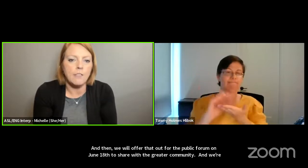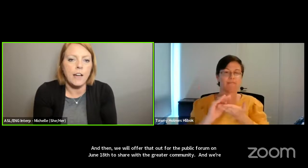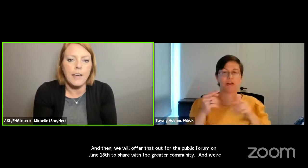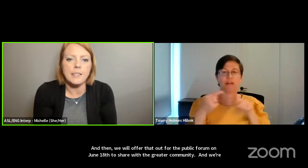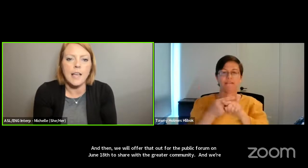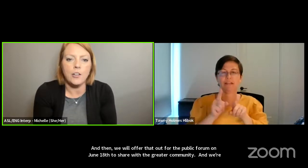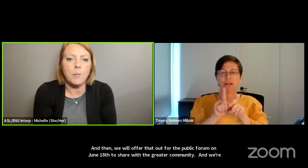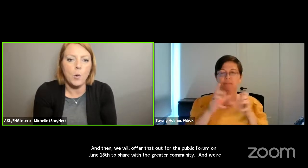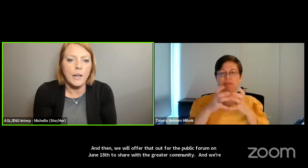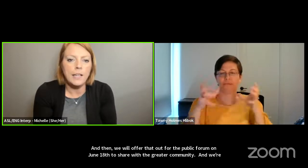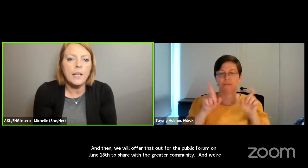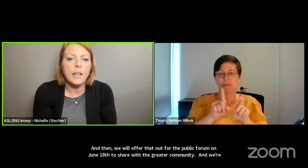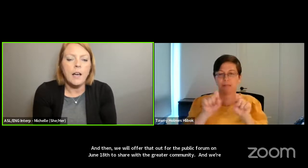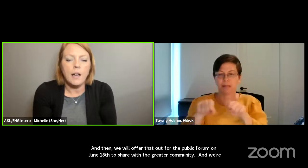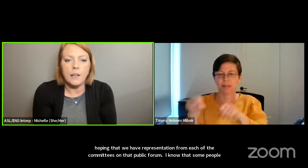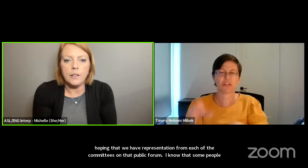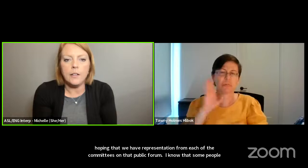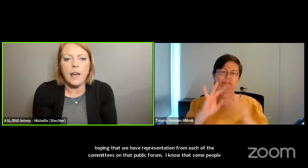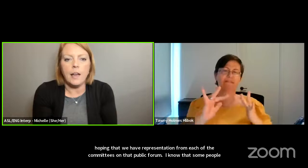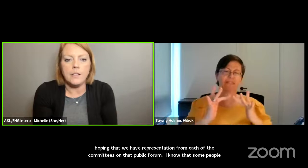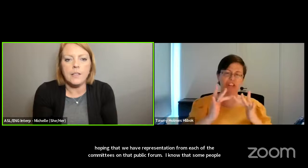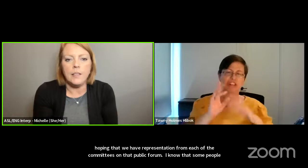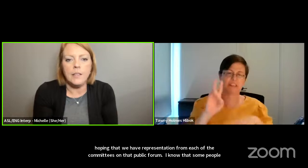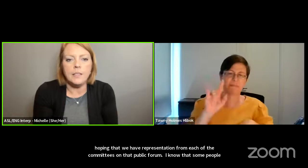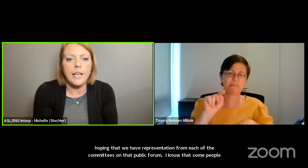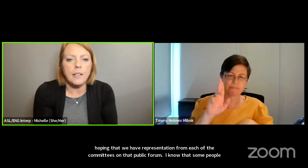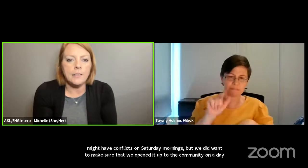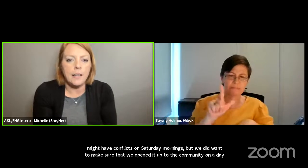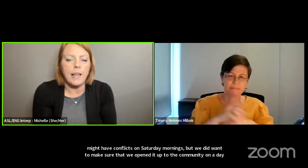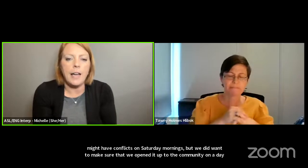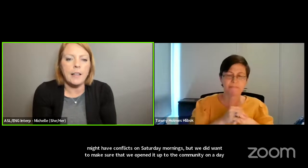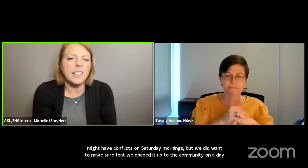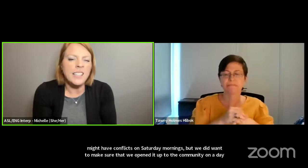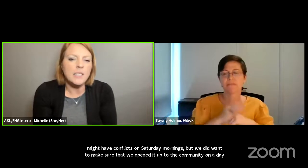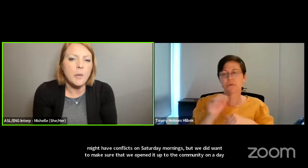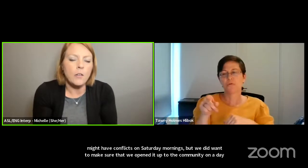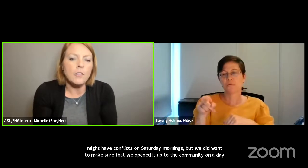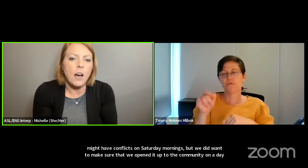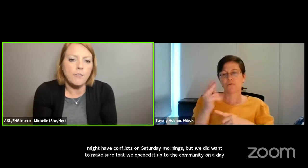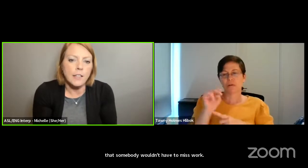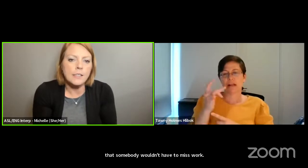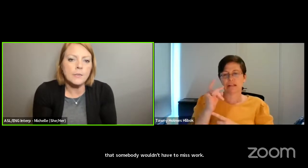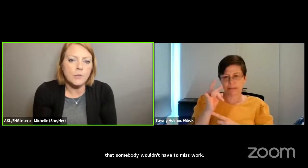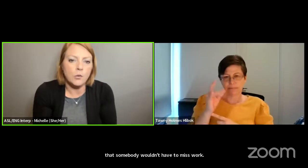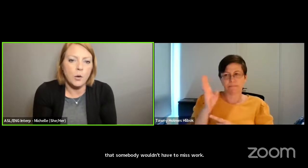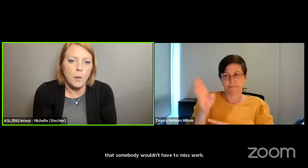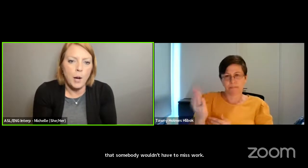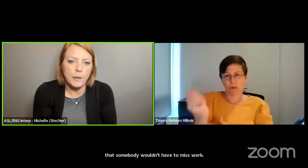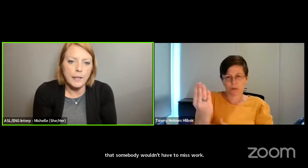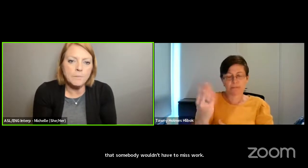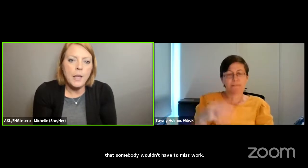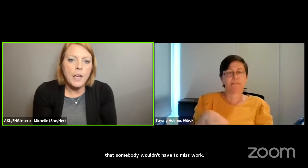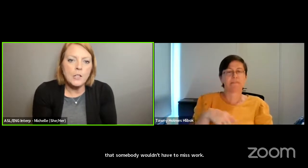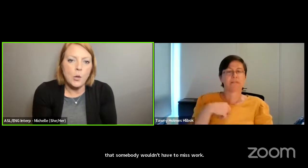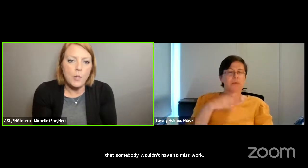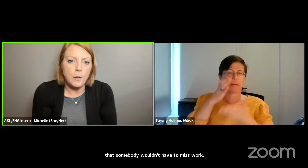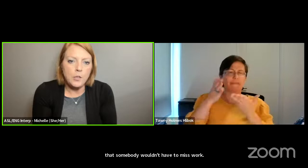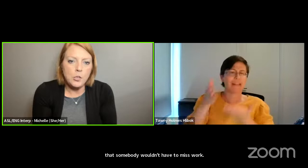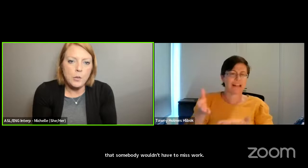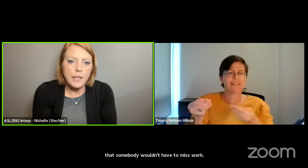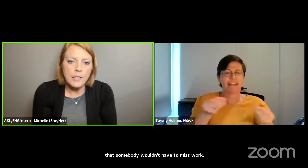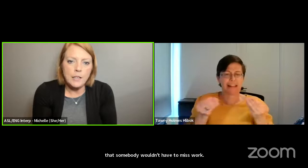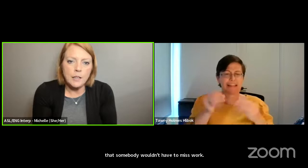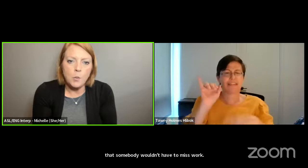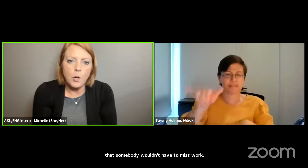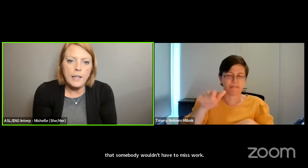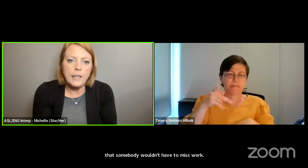to identify that Saturday morning as the date that had the least amount of conflicts for our public. So that'll